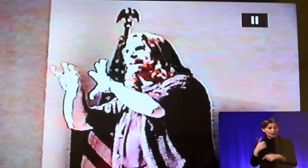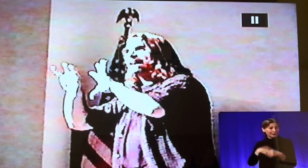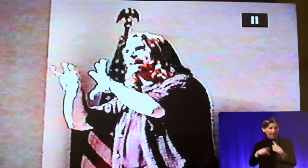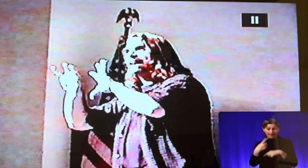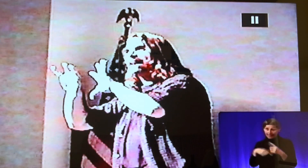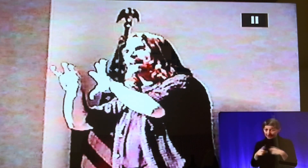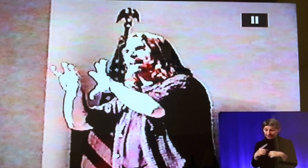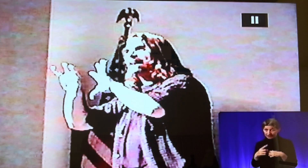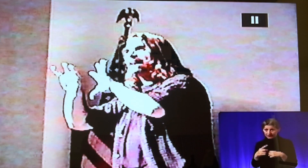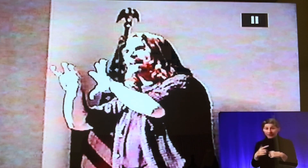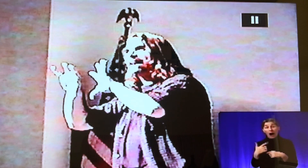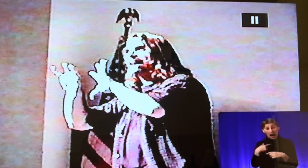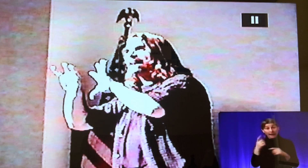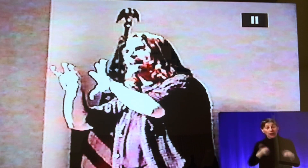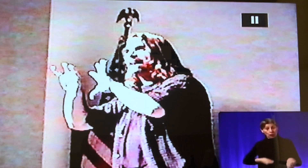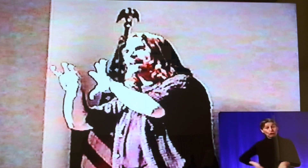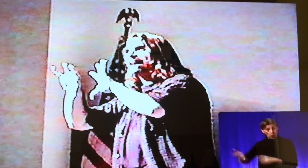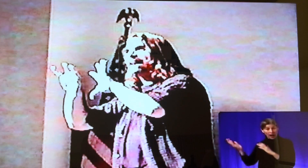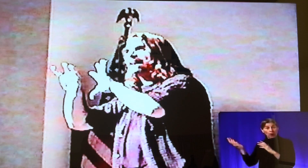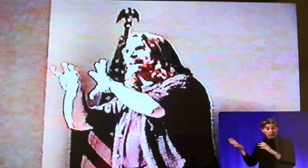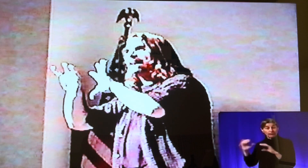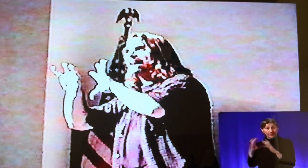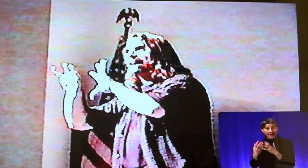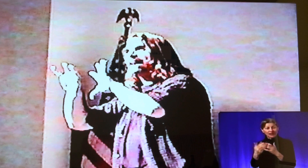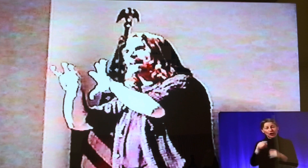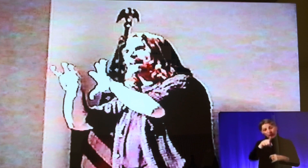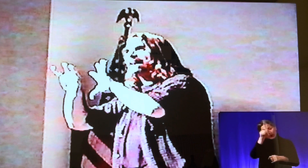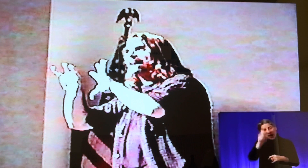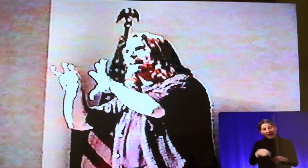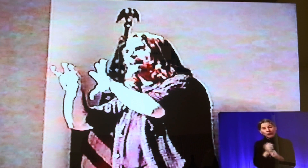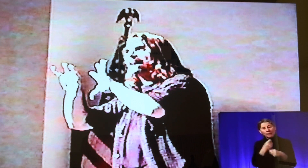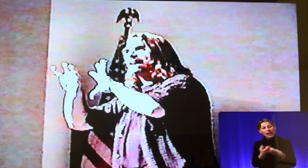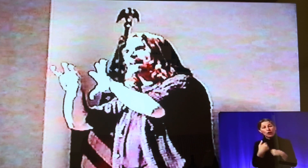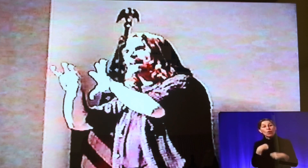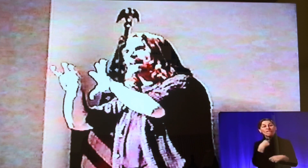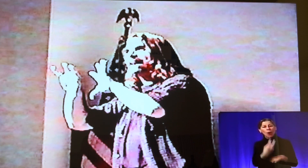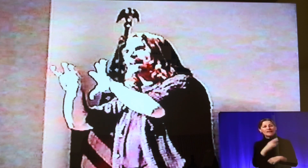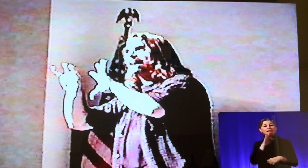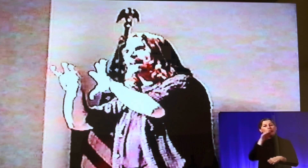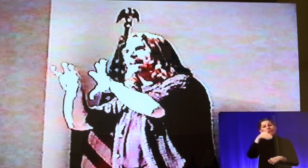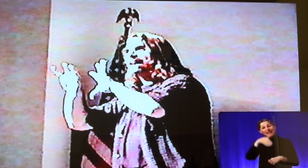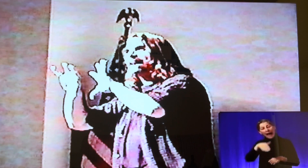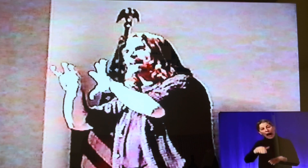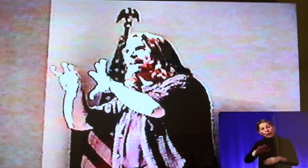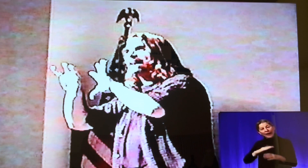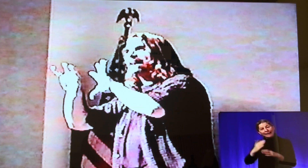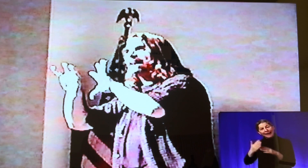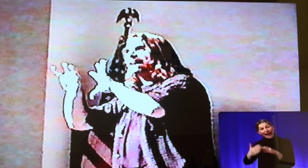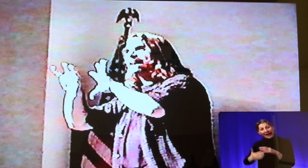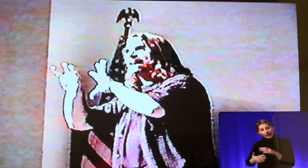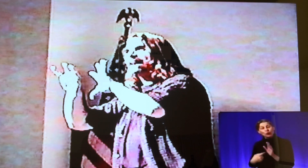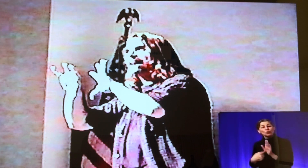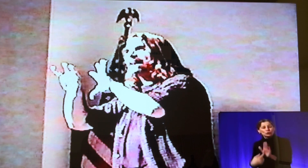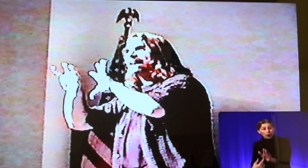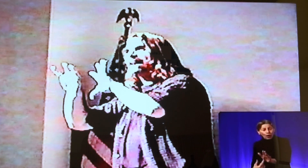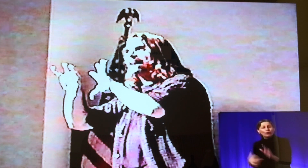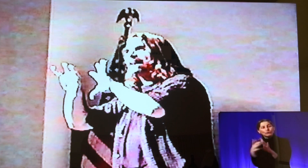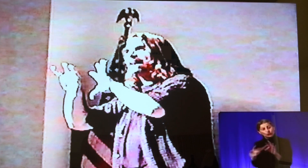And I got thrown out of class. So you have to make your voice come down near the end to show this is the end of